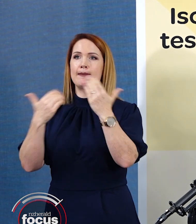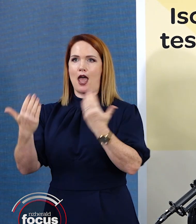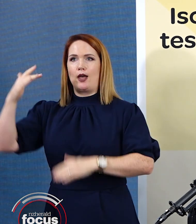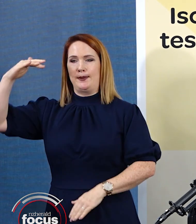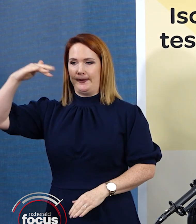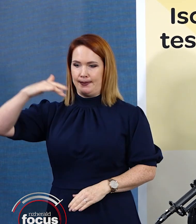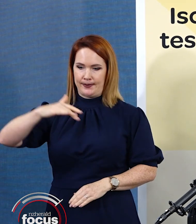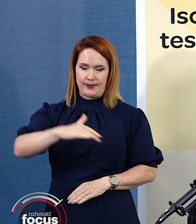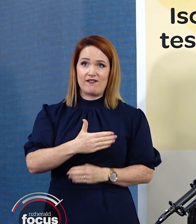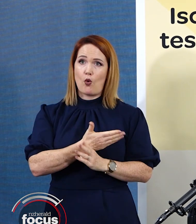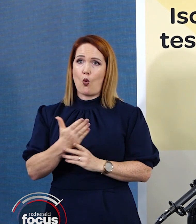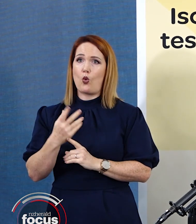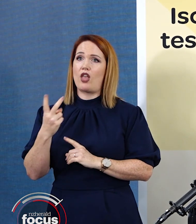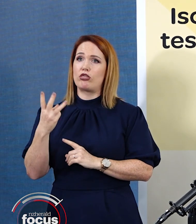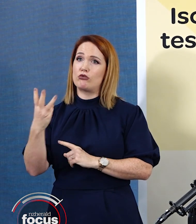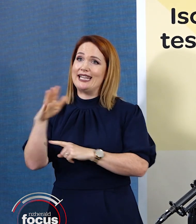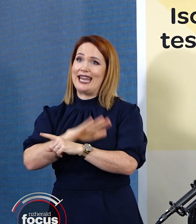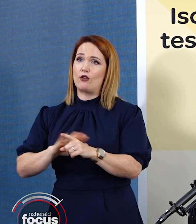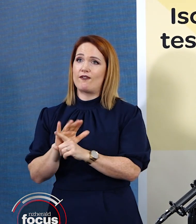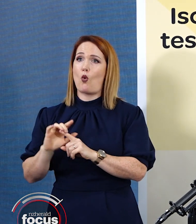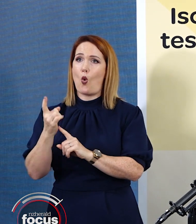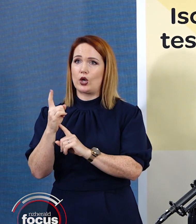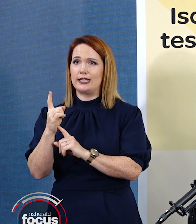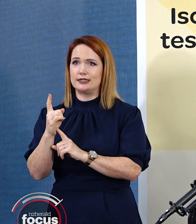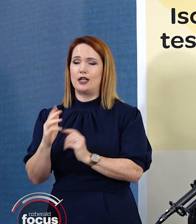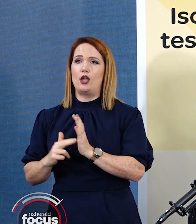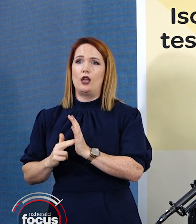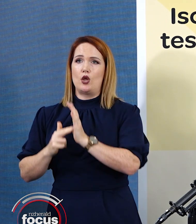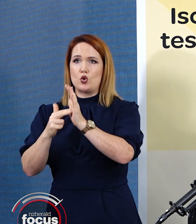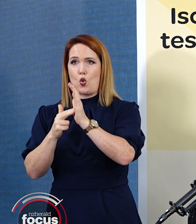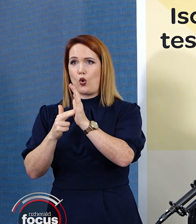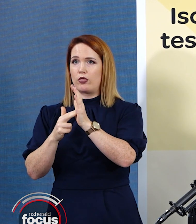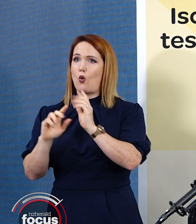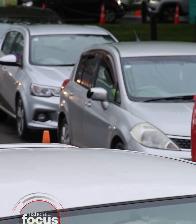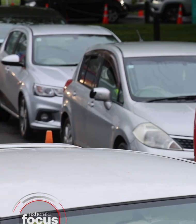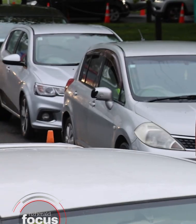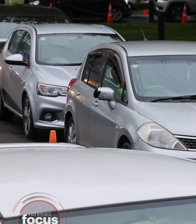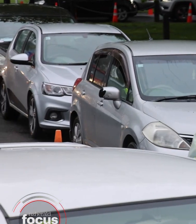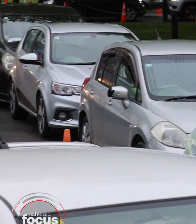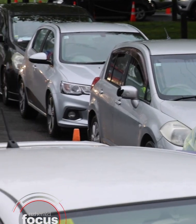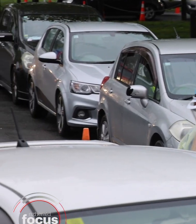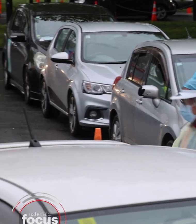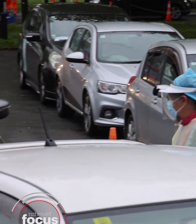in all three district health boards, counties Manukau, Auckland and Waitemata.